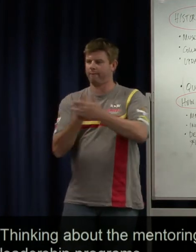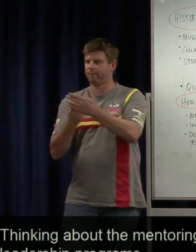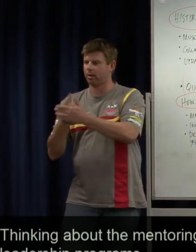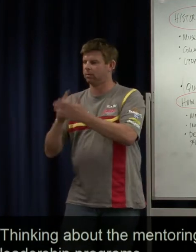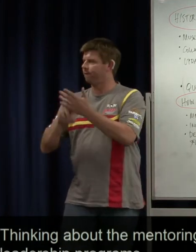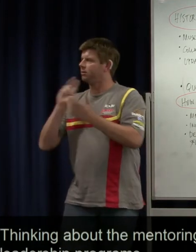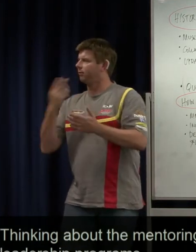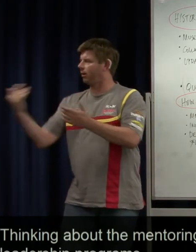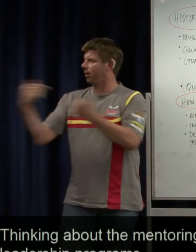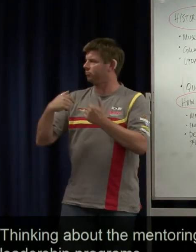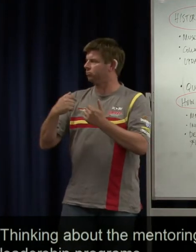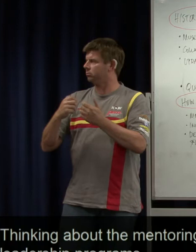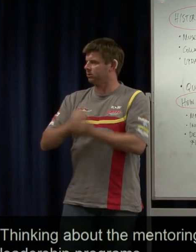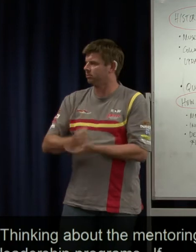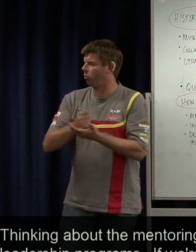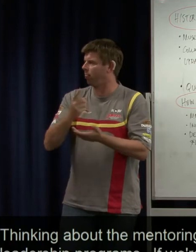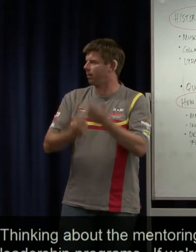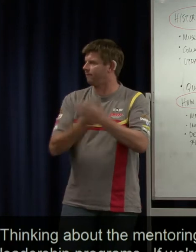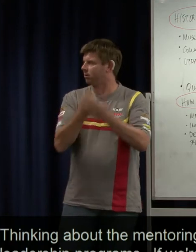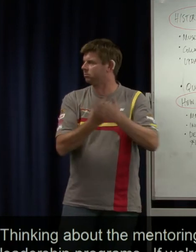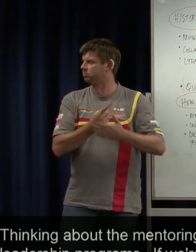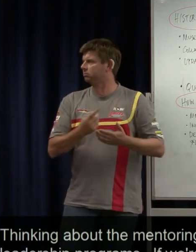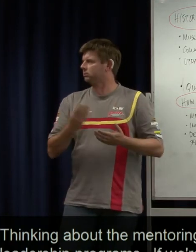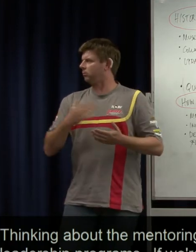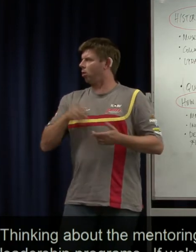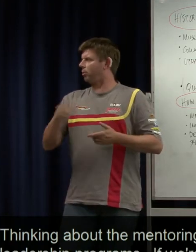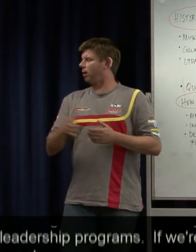if we're organising an event that Vicdeaf can support,